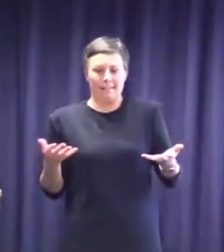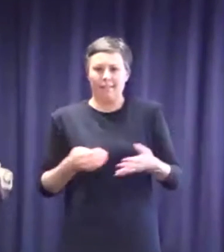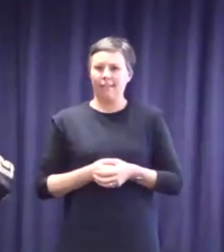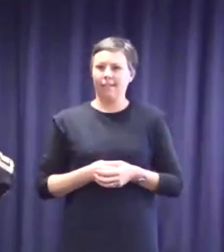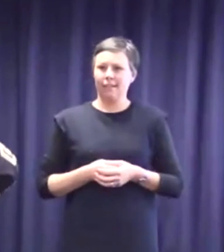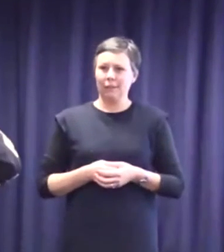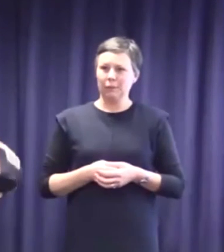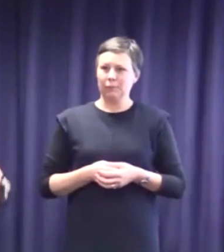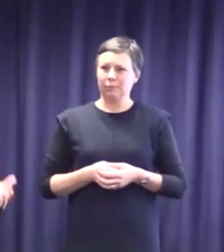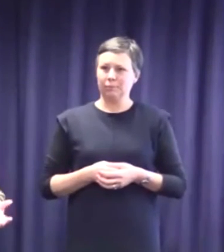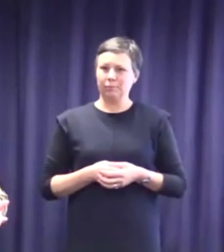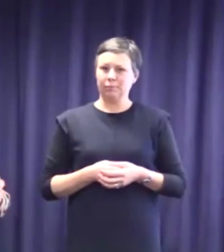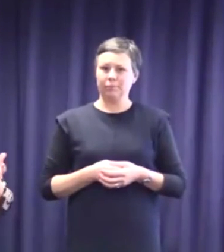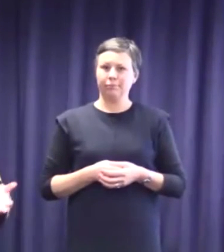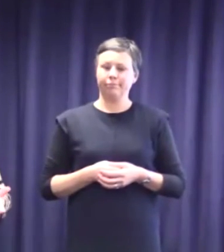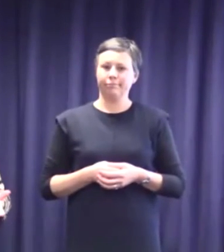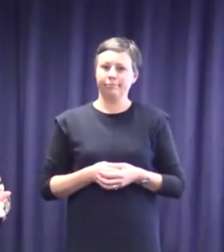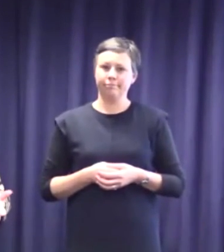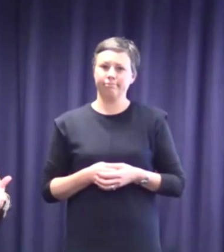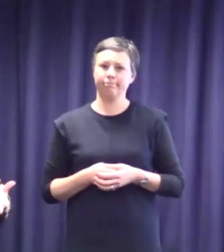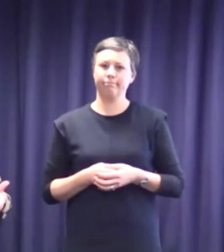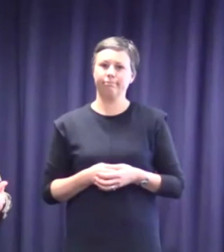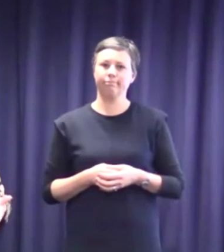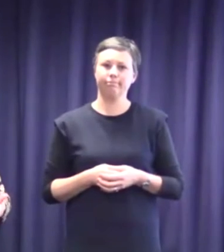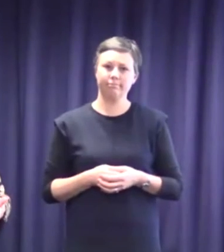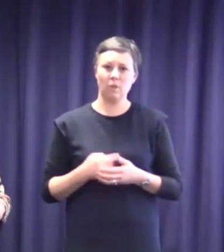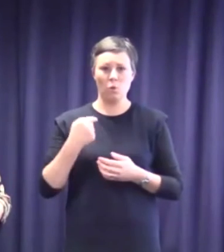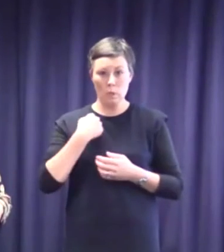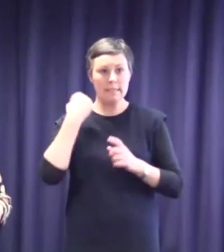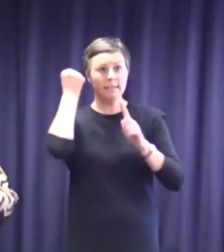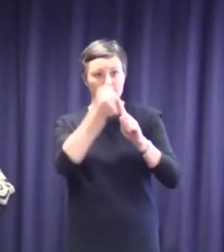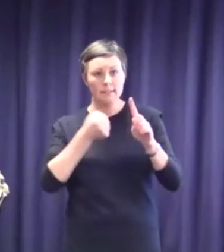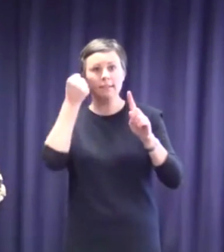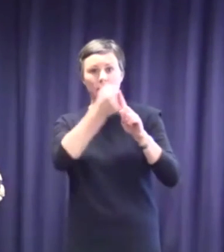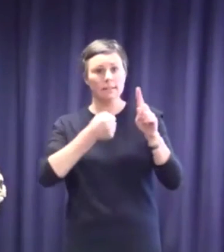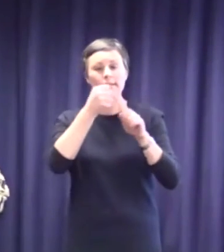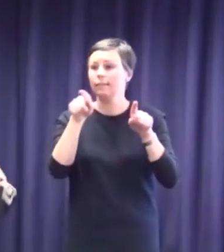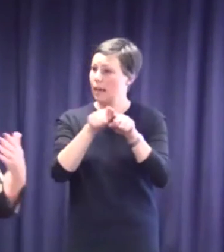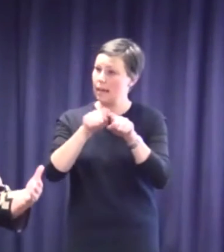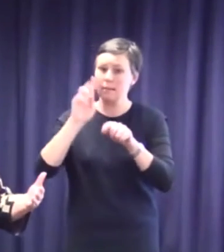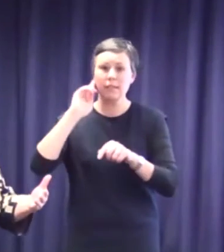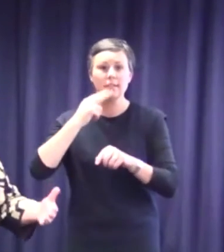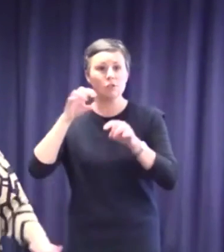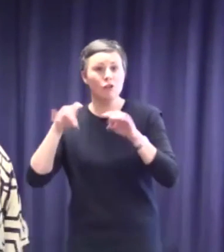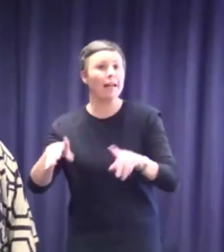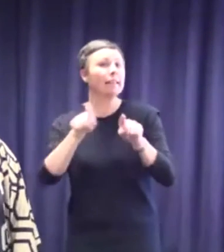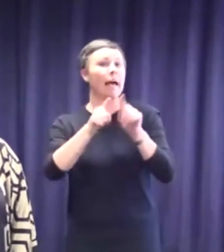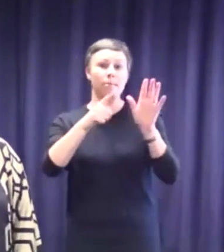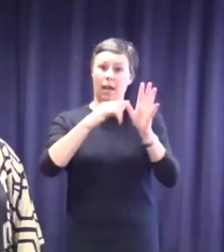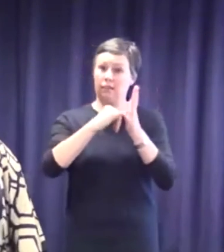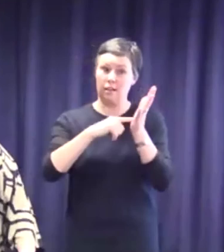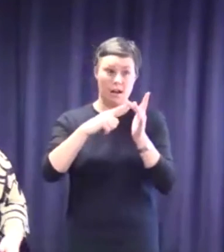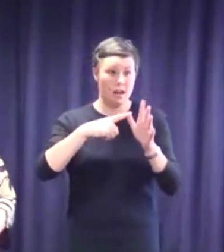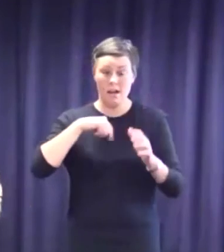done, have continued and consistently lobbied, as has Deaf Australia, as has ASLIA, we